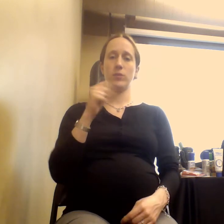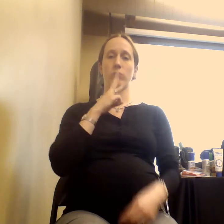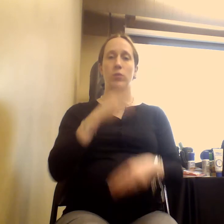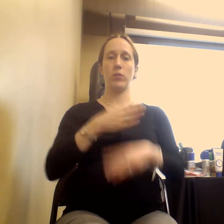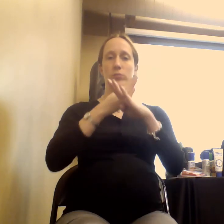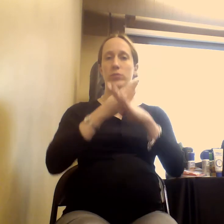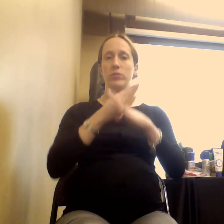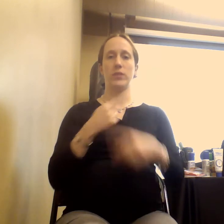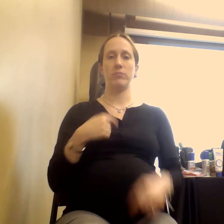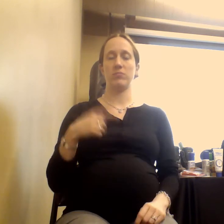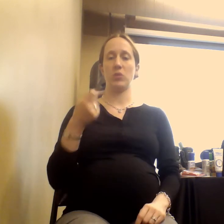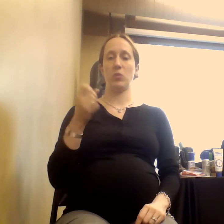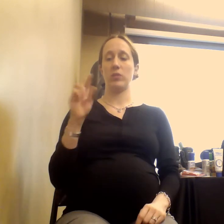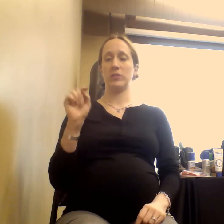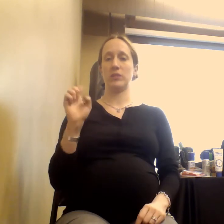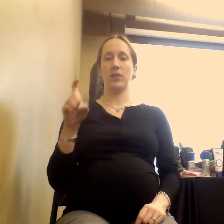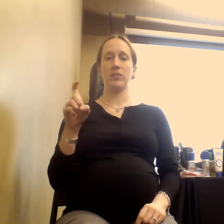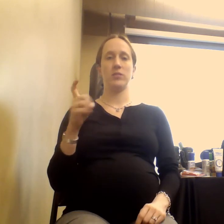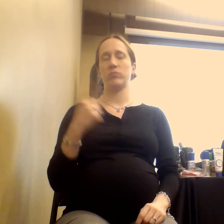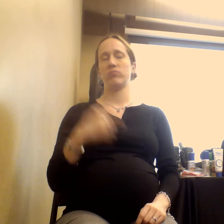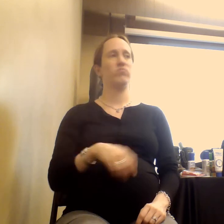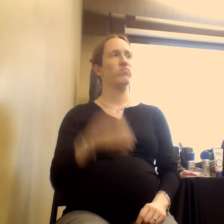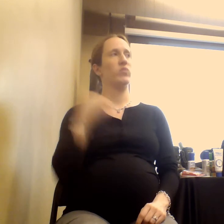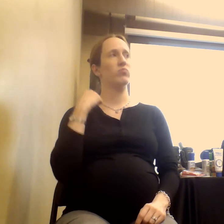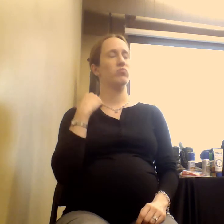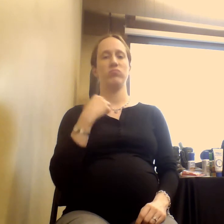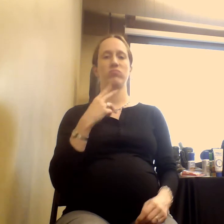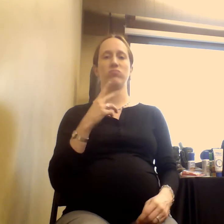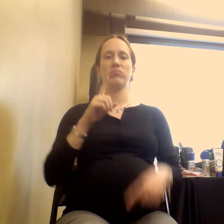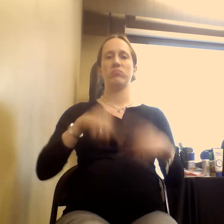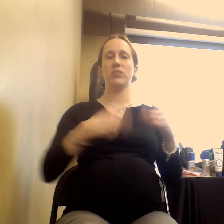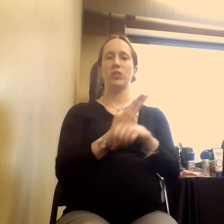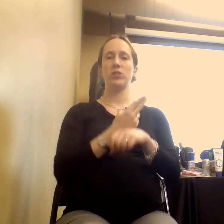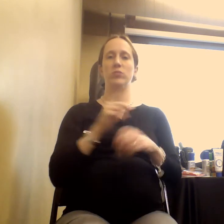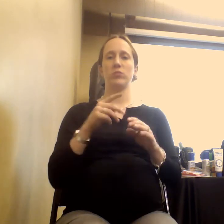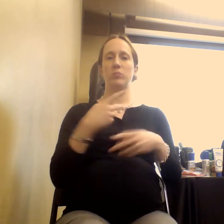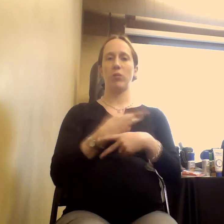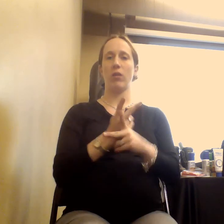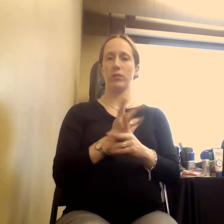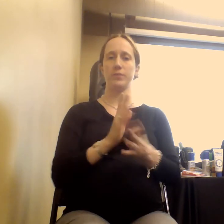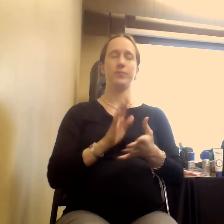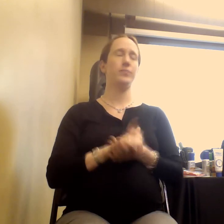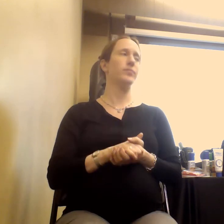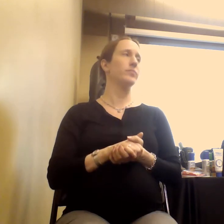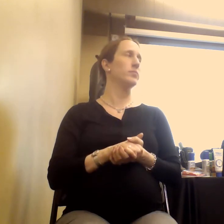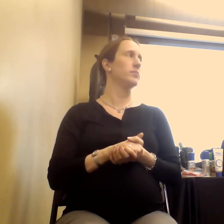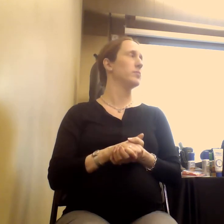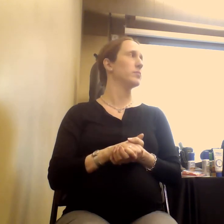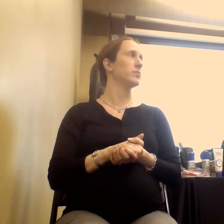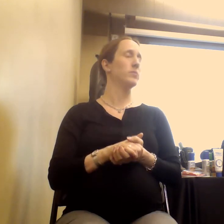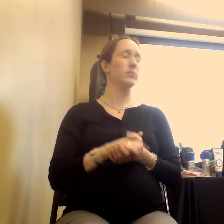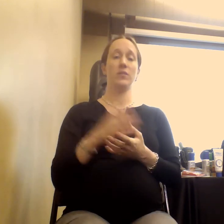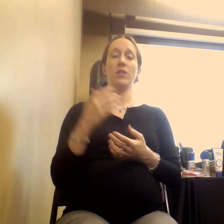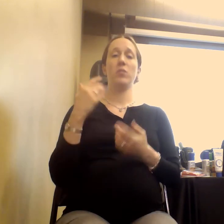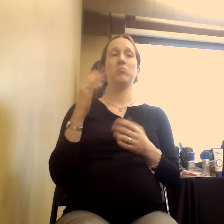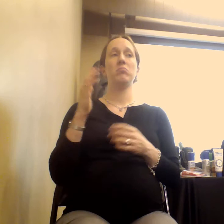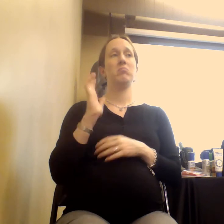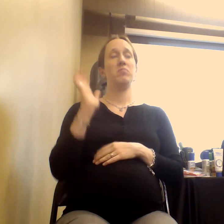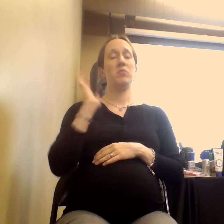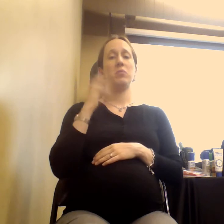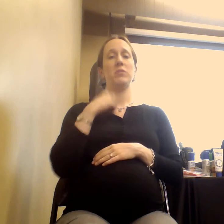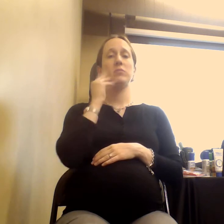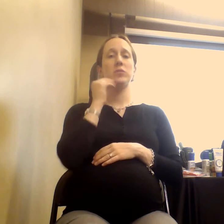from Maryland, who's having a very tough time with our February, he's like, I can't stand a Gore-Tex boot. They're so